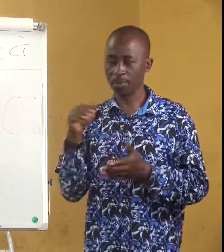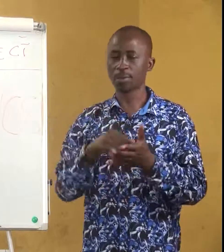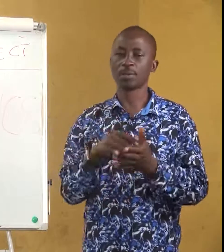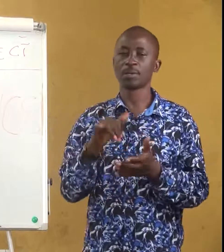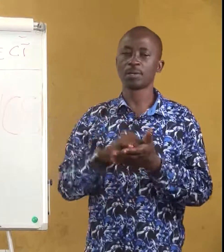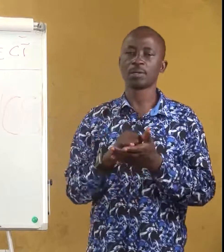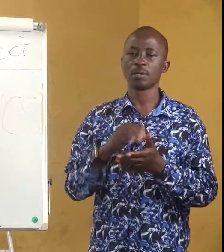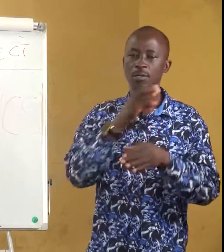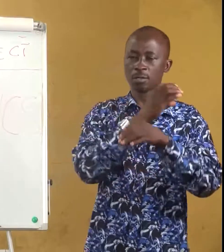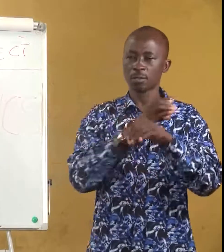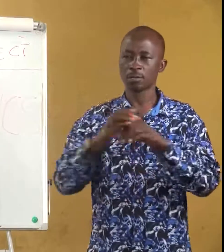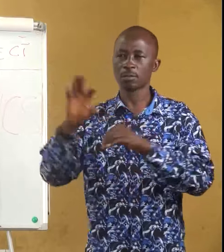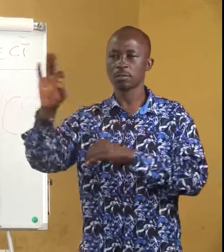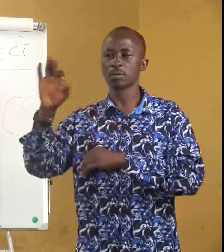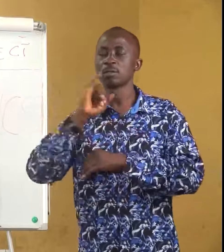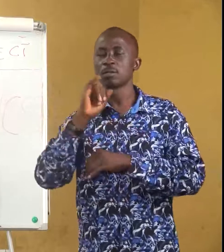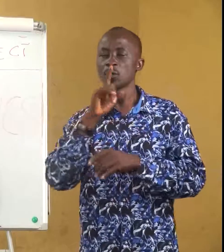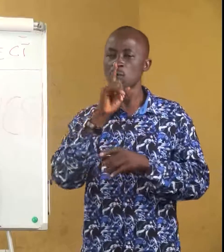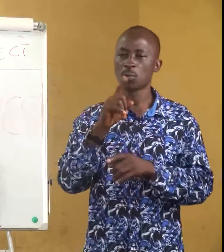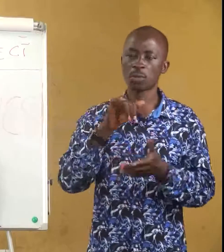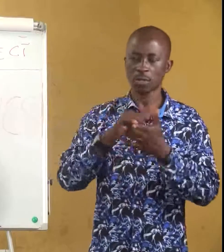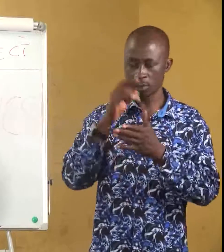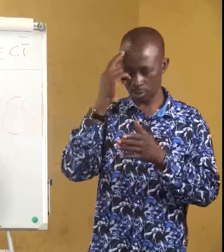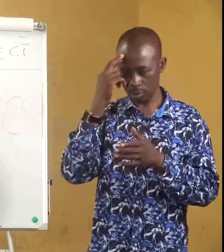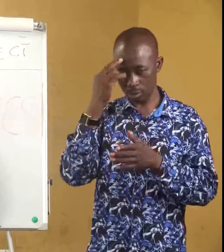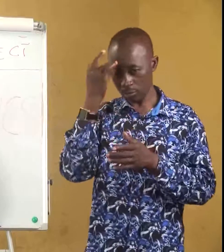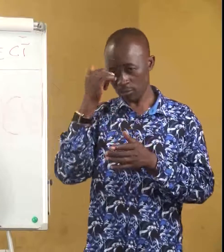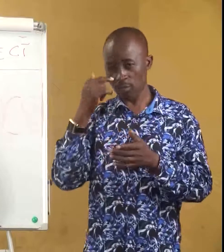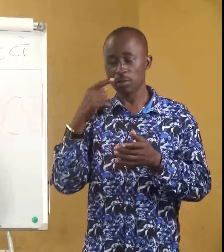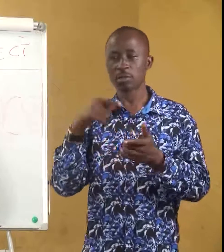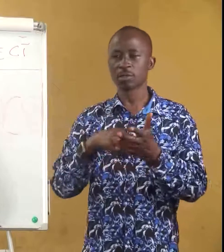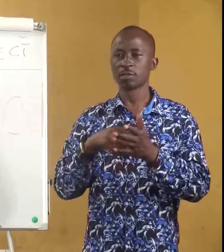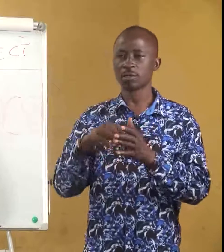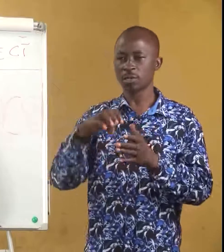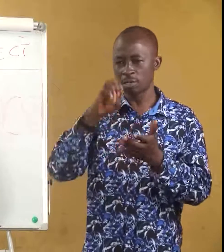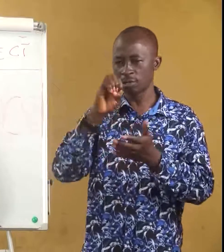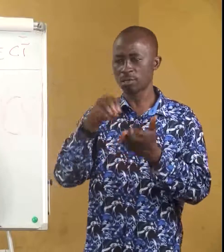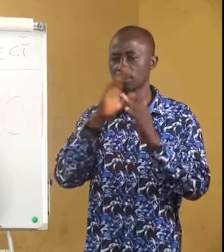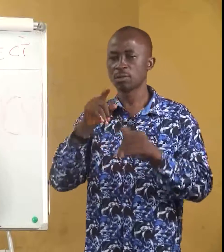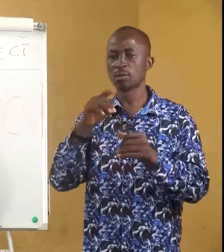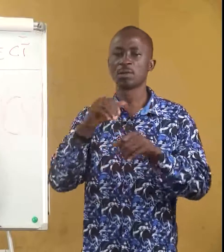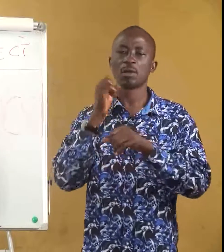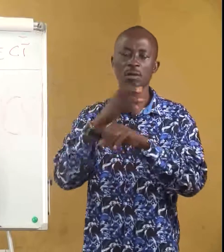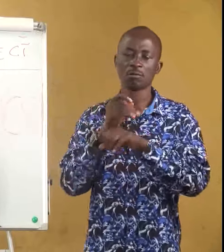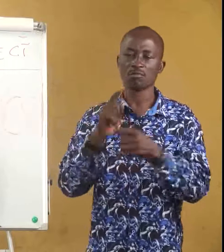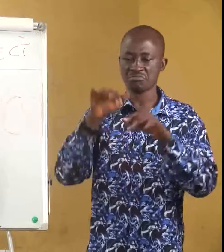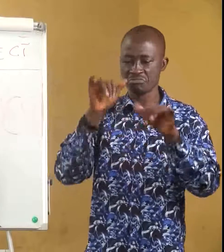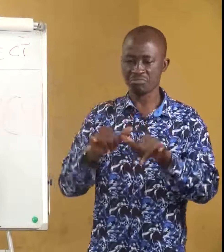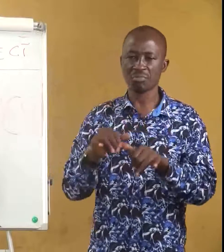that coronavirus is real. That's the reason for this program, e-learning. And so you are advised to stay at home as you remain